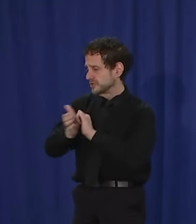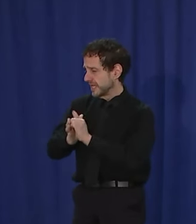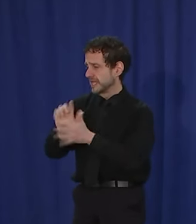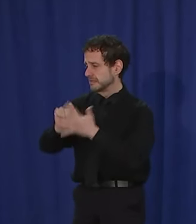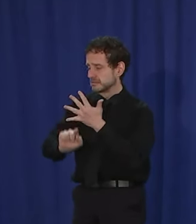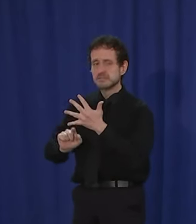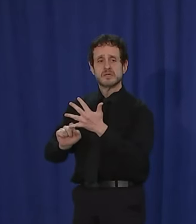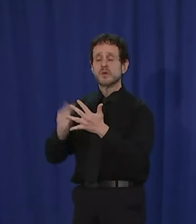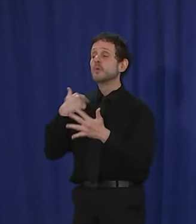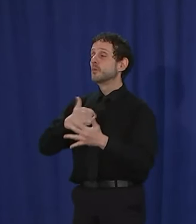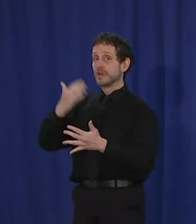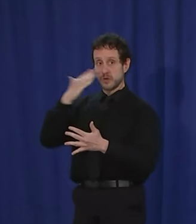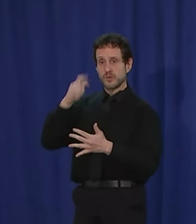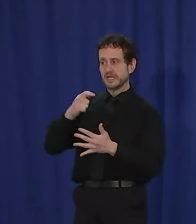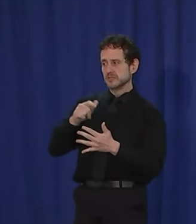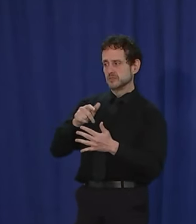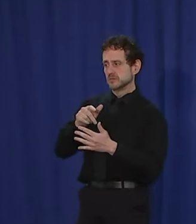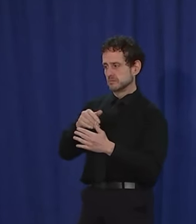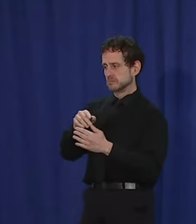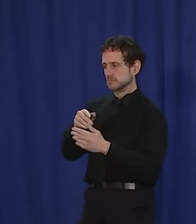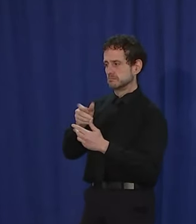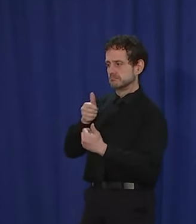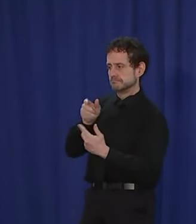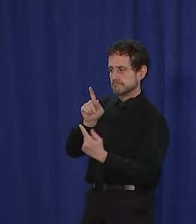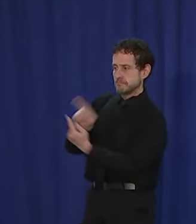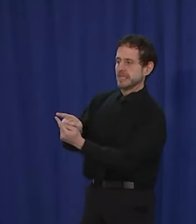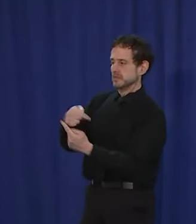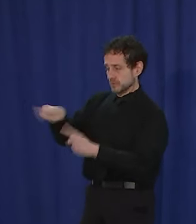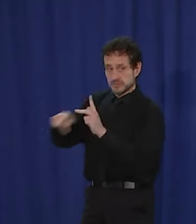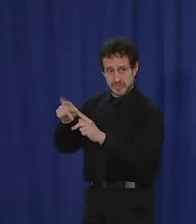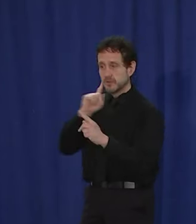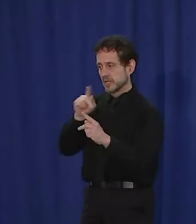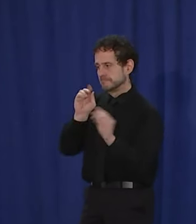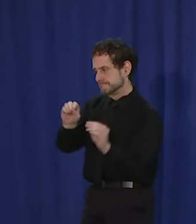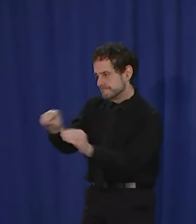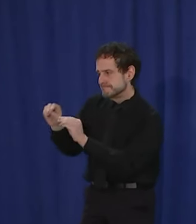area where we know we've got challenges, and we're going to meet those challenges.